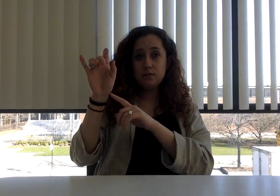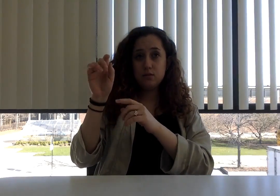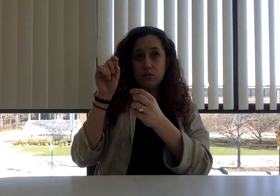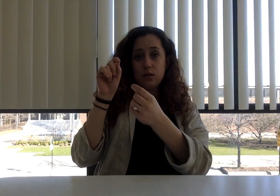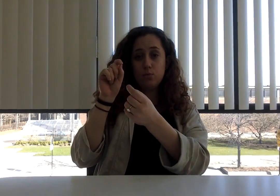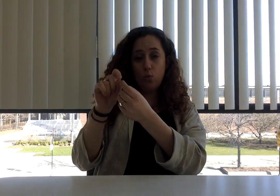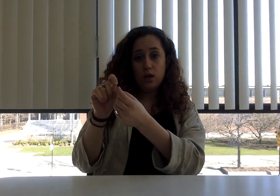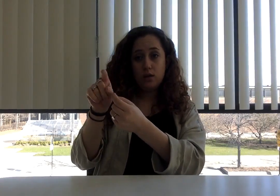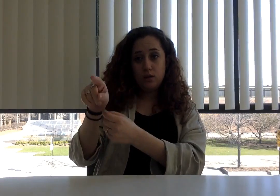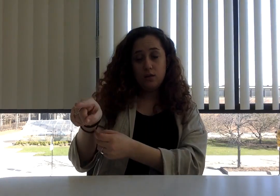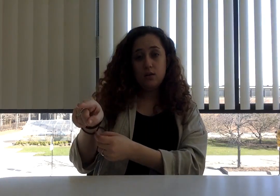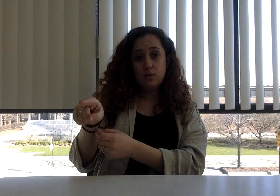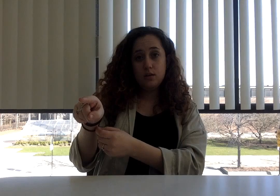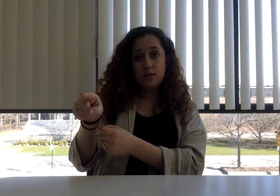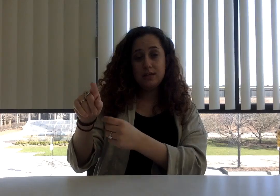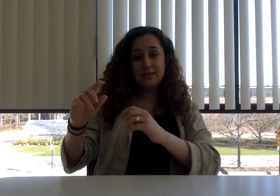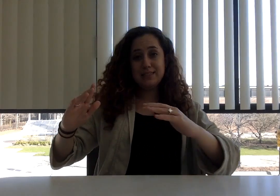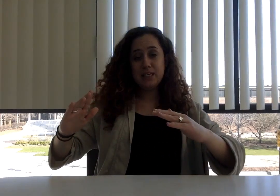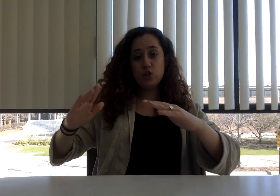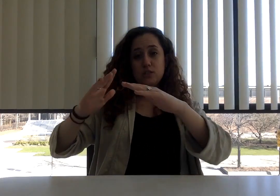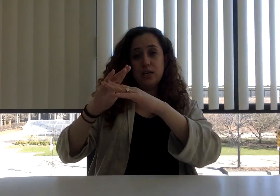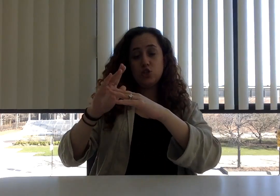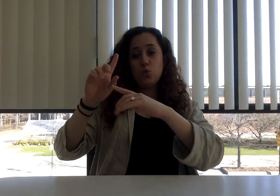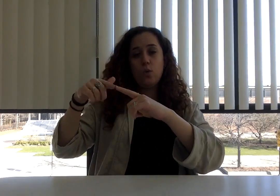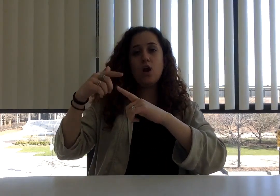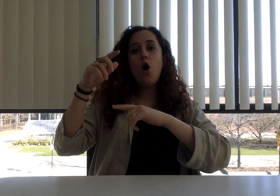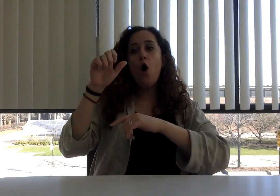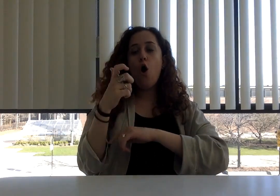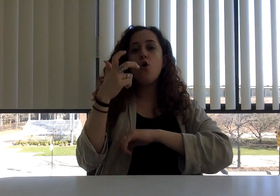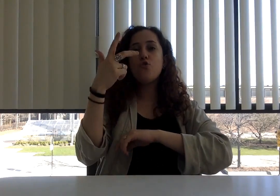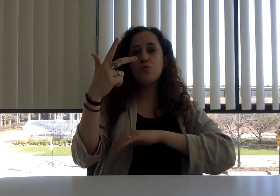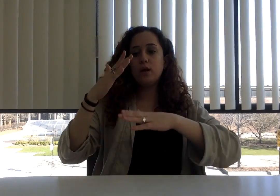where all 3 planes intersect each other.